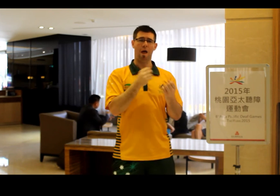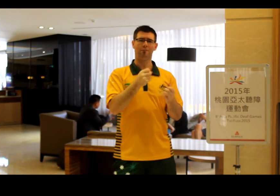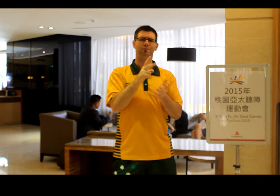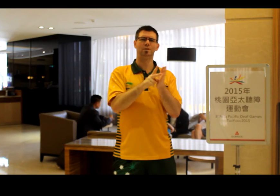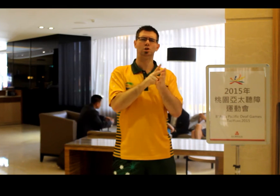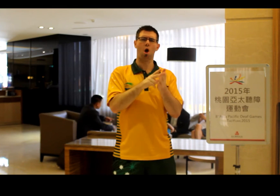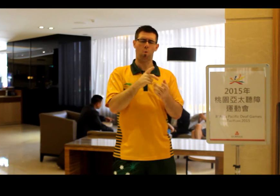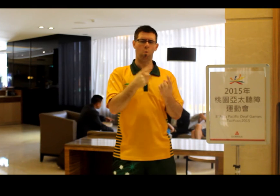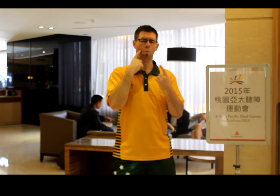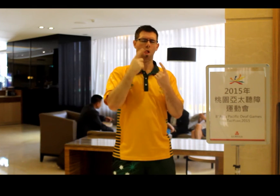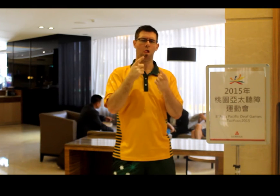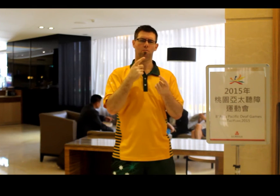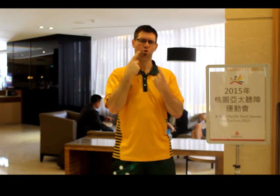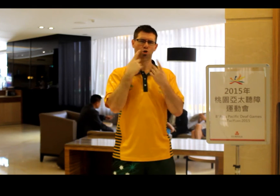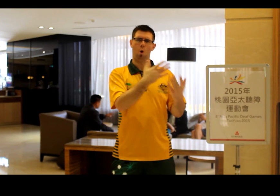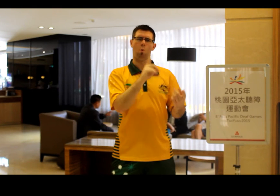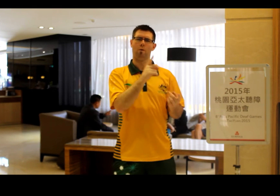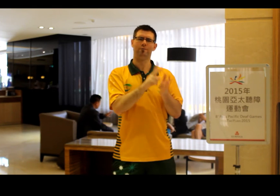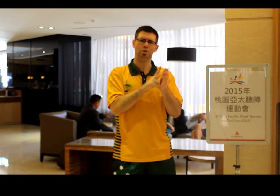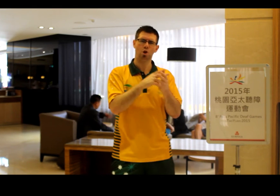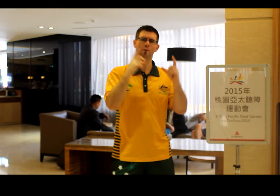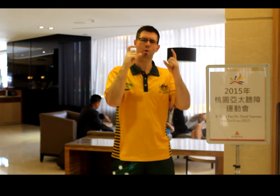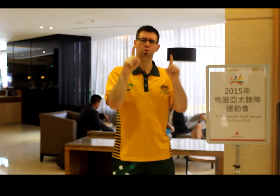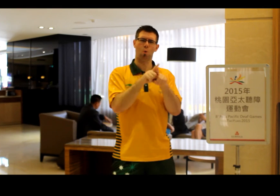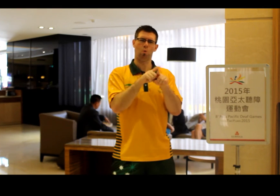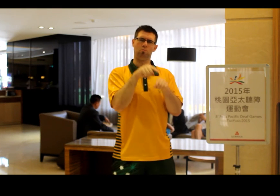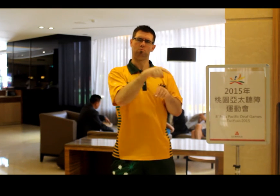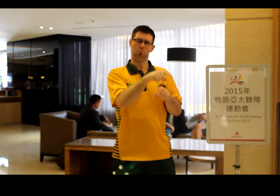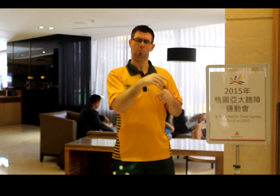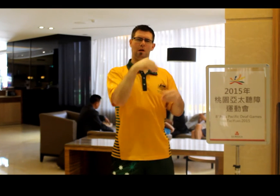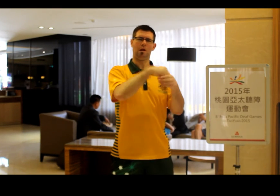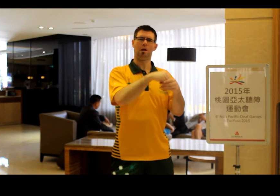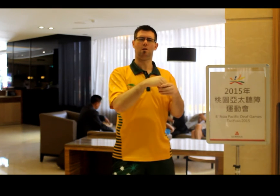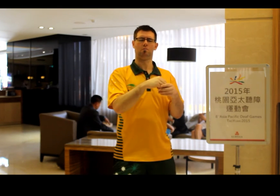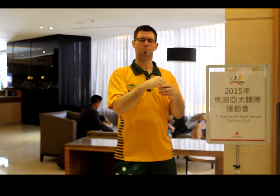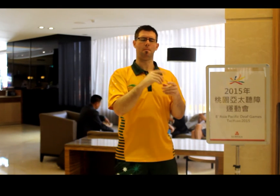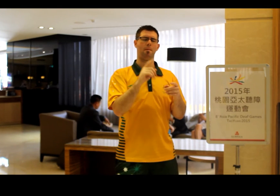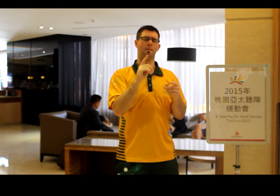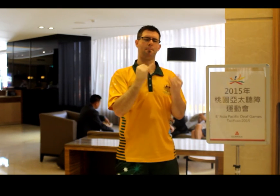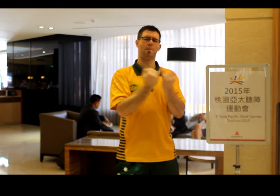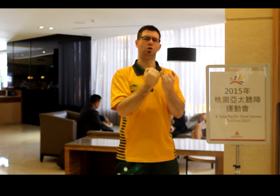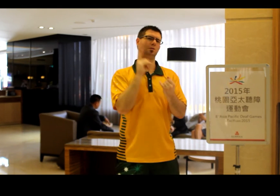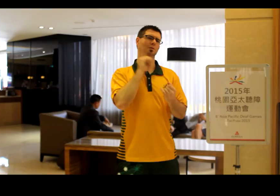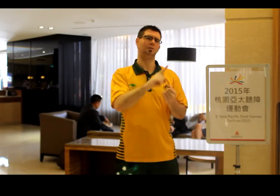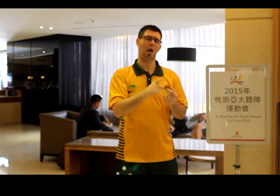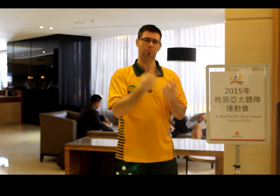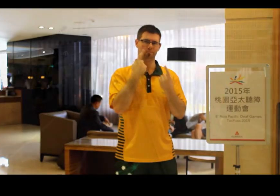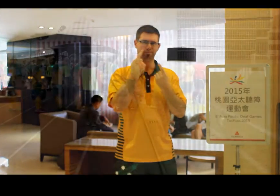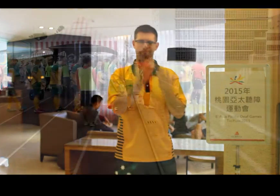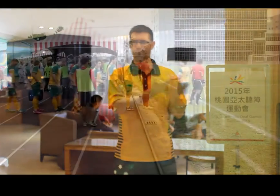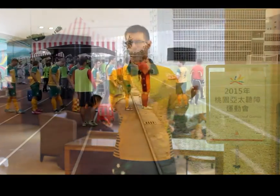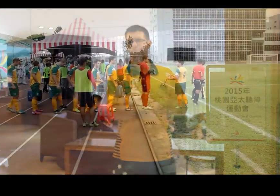they're generally known as being at top of the ladder. So we will have some photographs taken of that match from